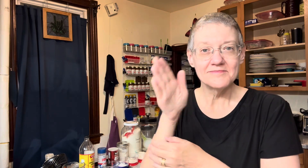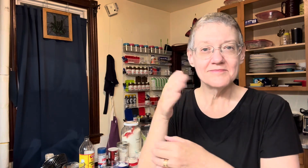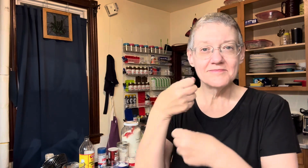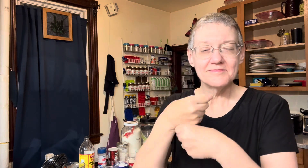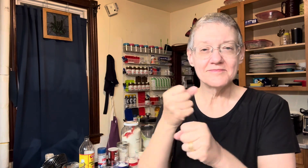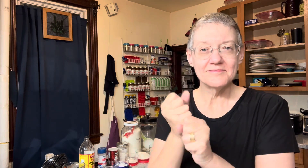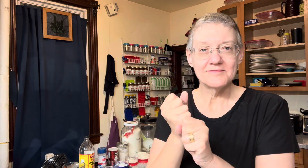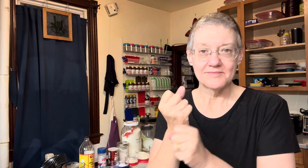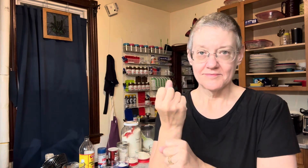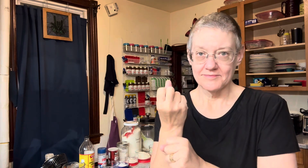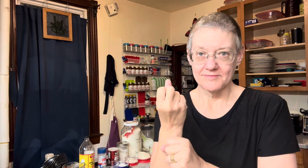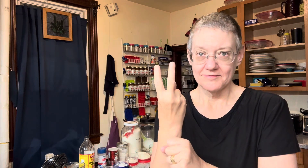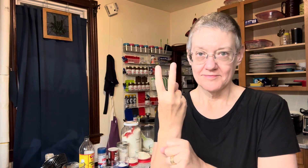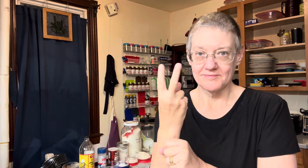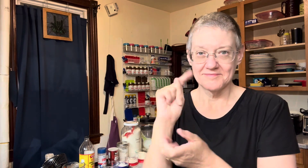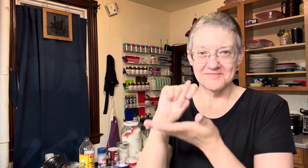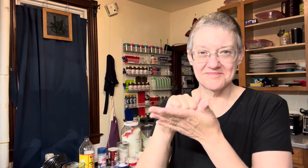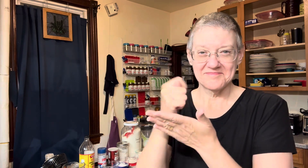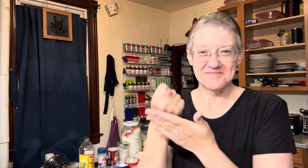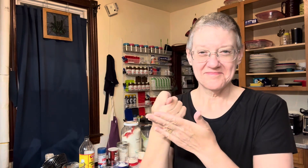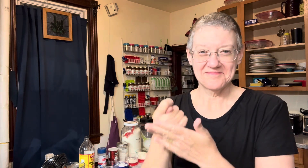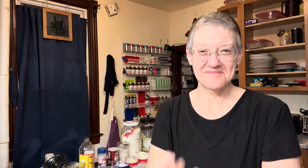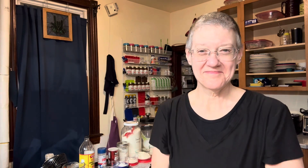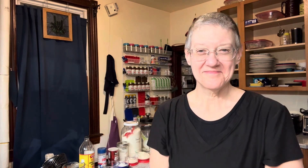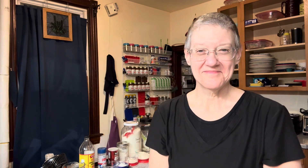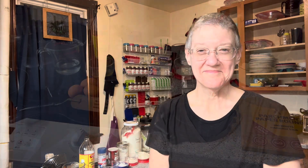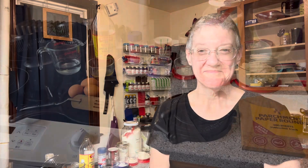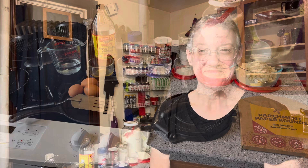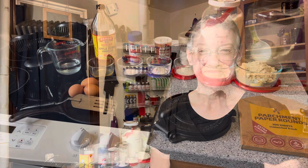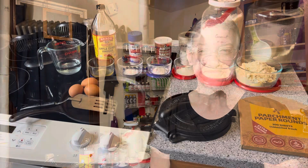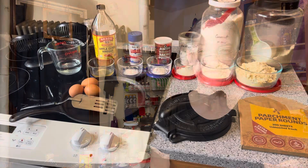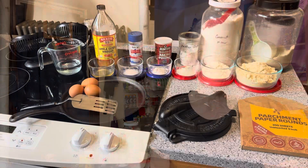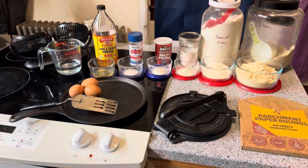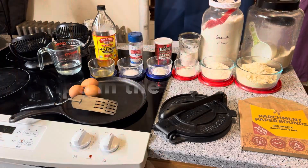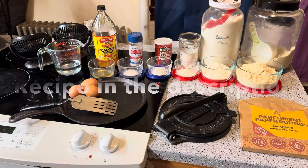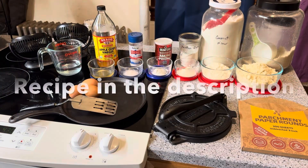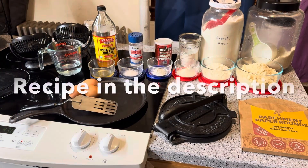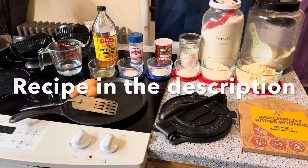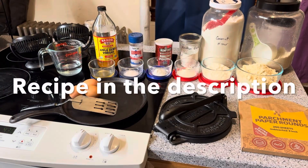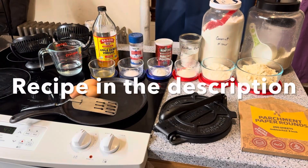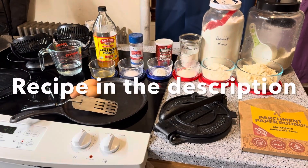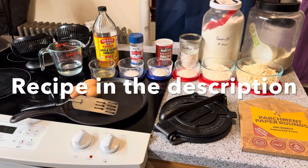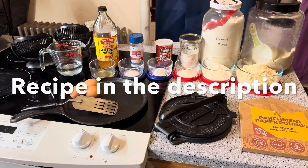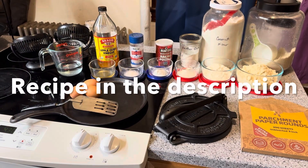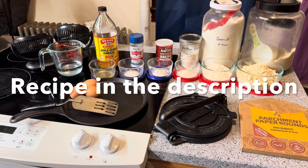carb count. I'm going to be making 12 tortillas.